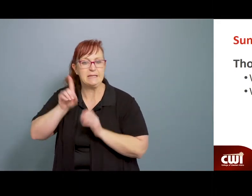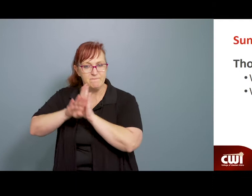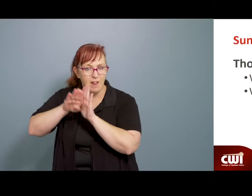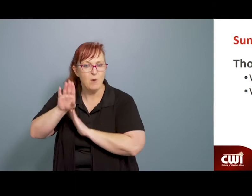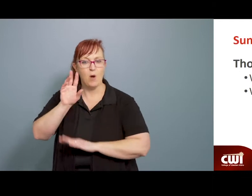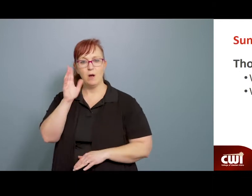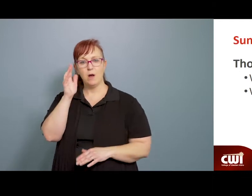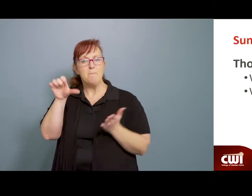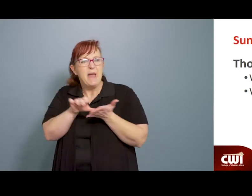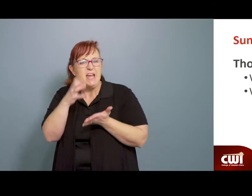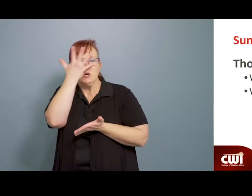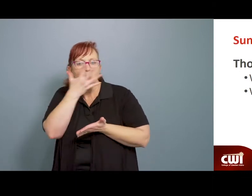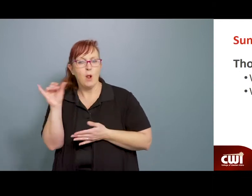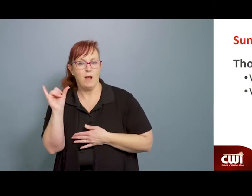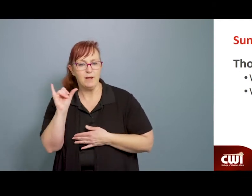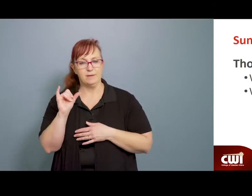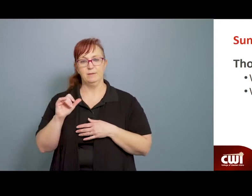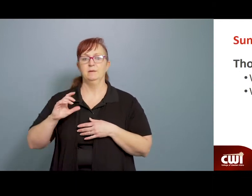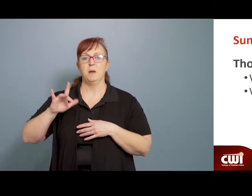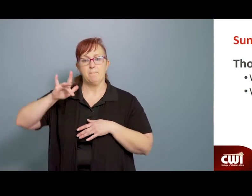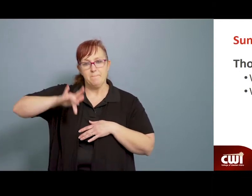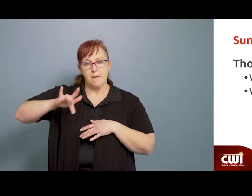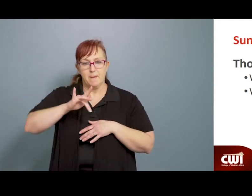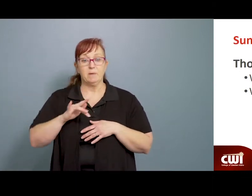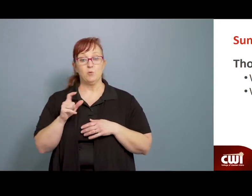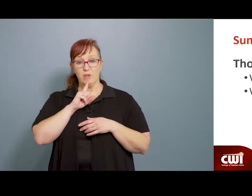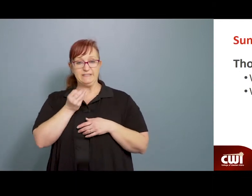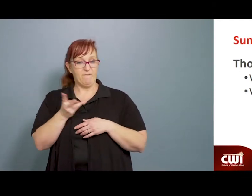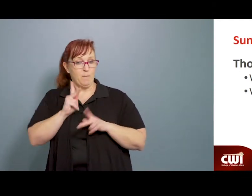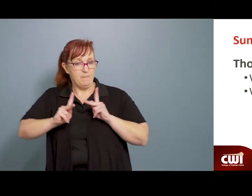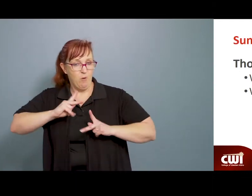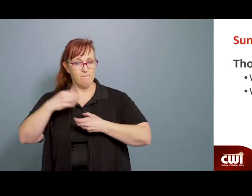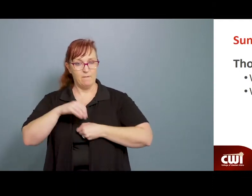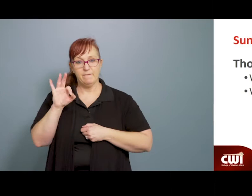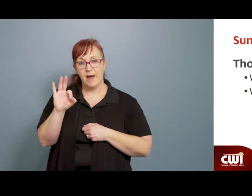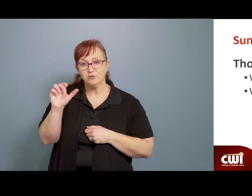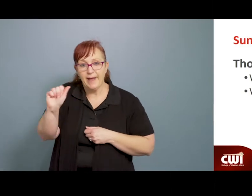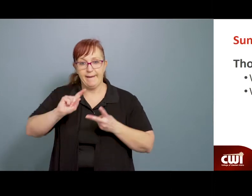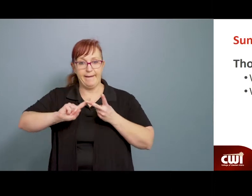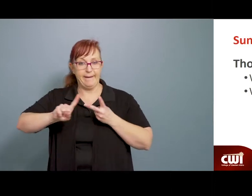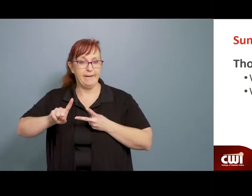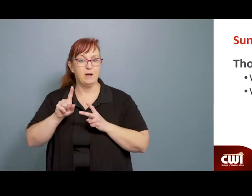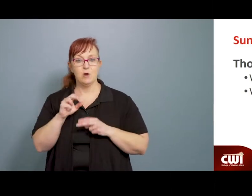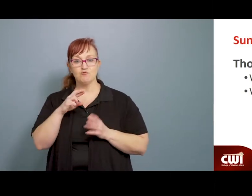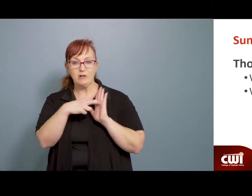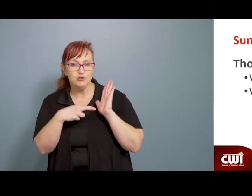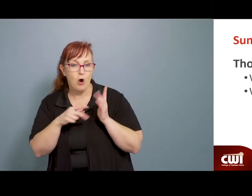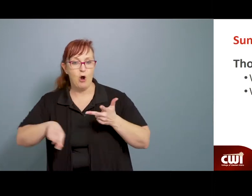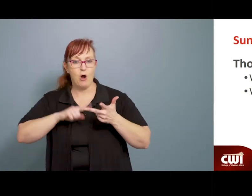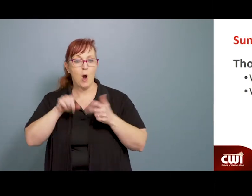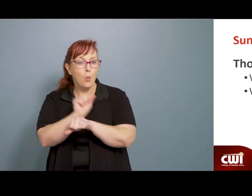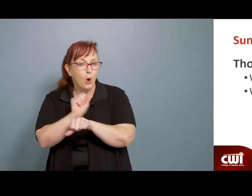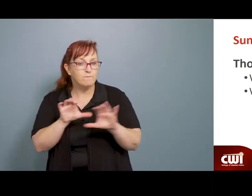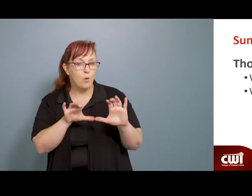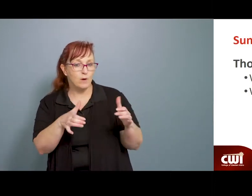once again, we've had several people on our campus, financial aid, registrar, workforce development, working